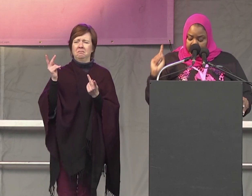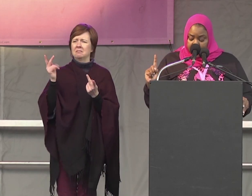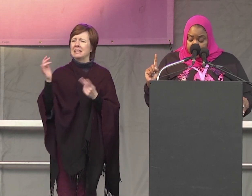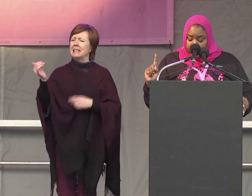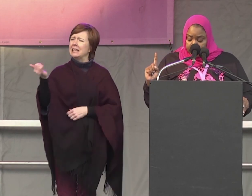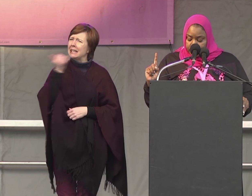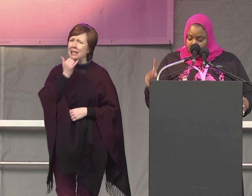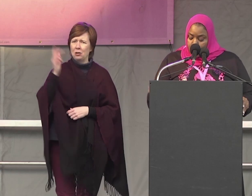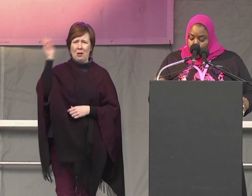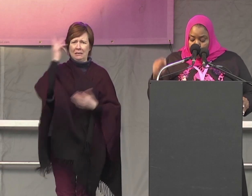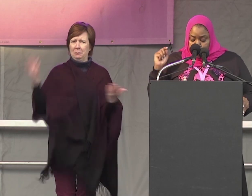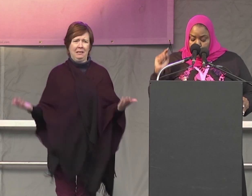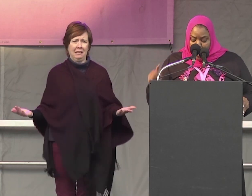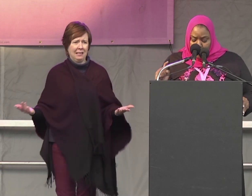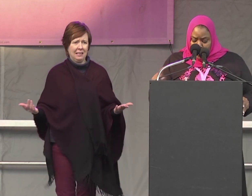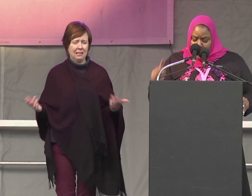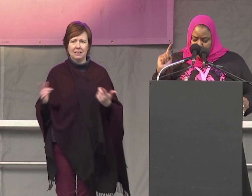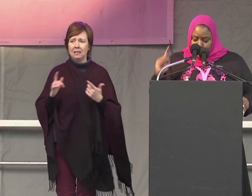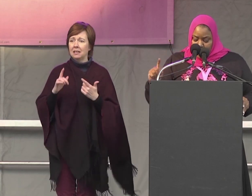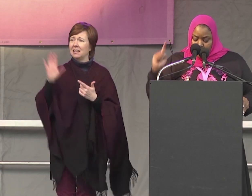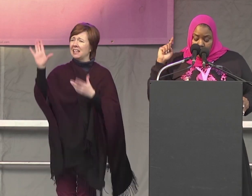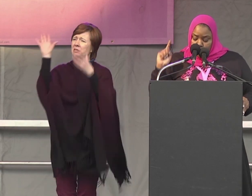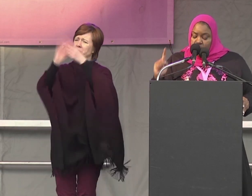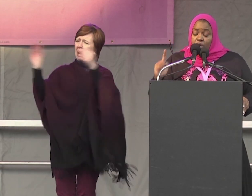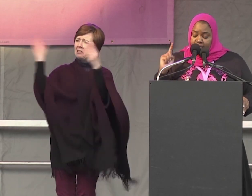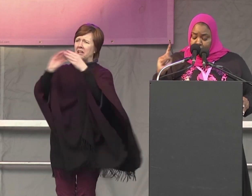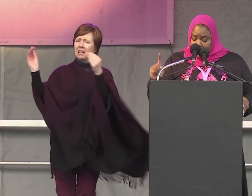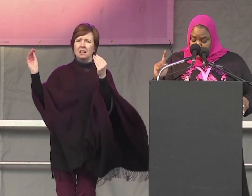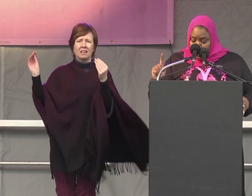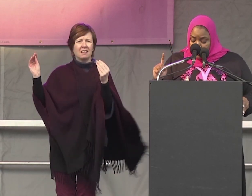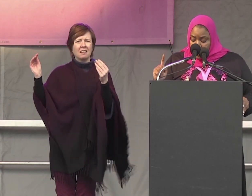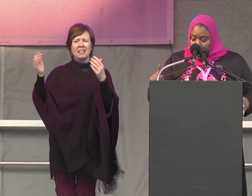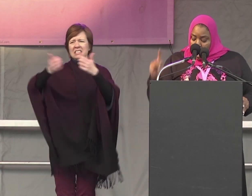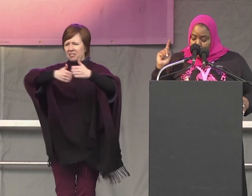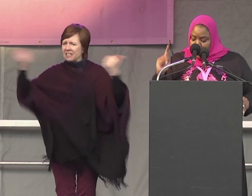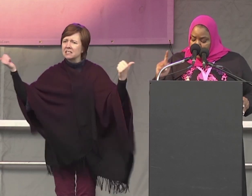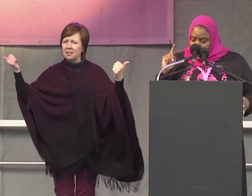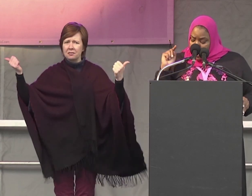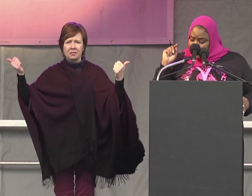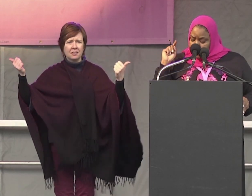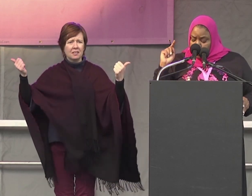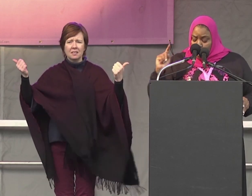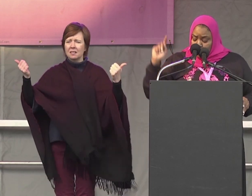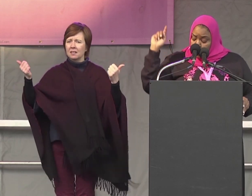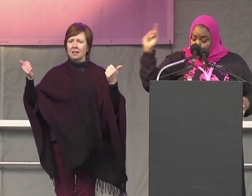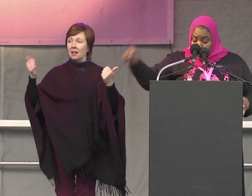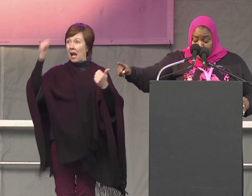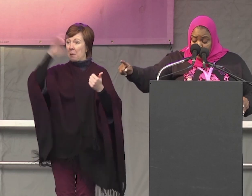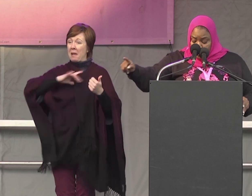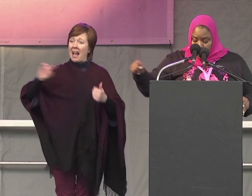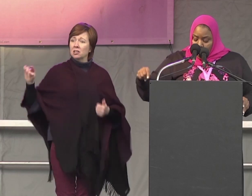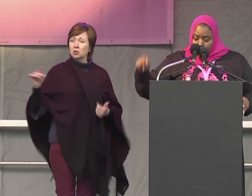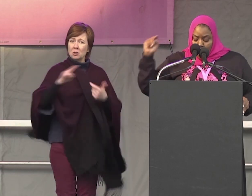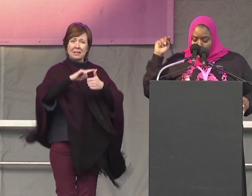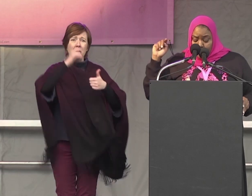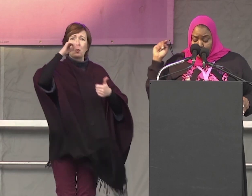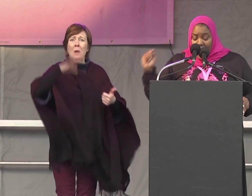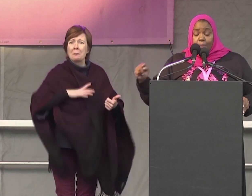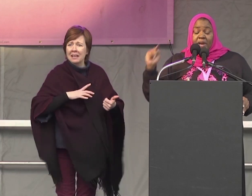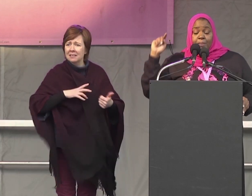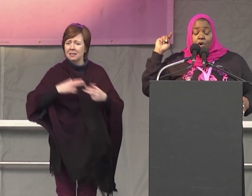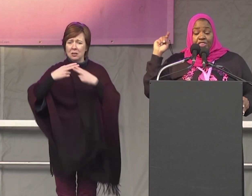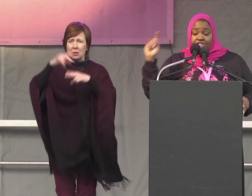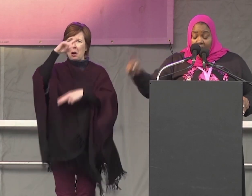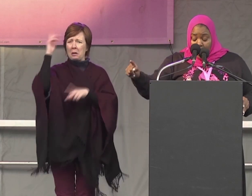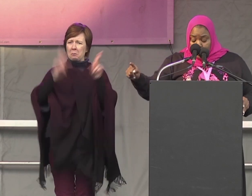incorrect politically, whose rhetoric has been so divisive, a man that has insulted women, called